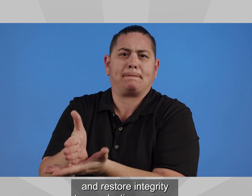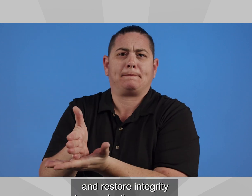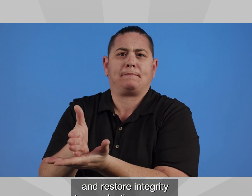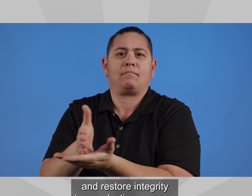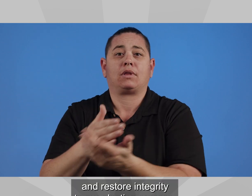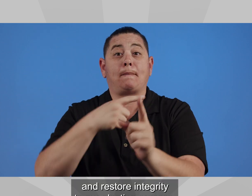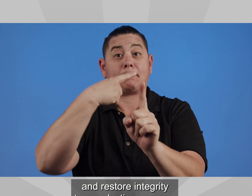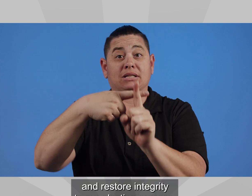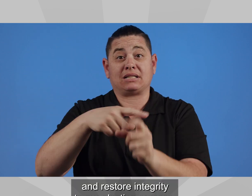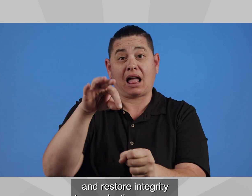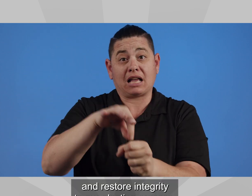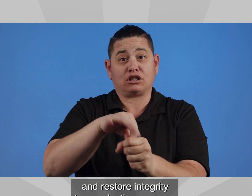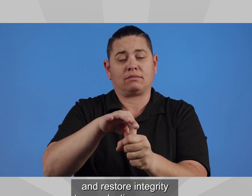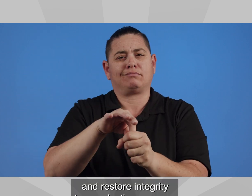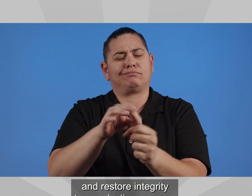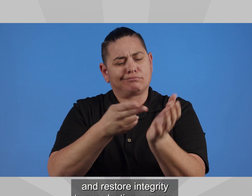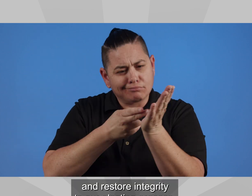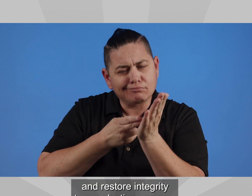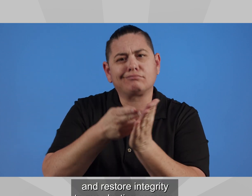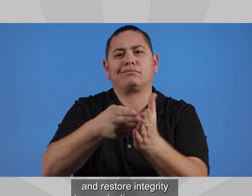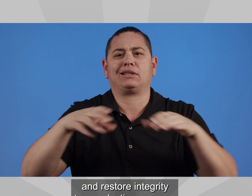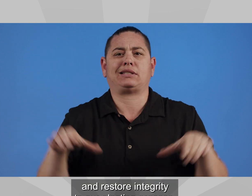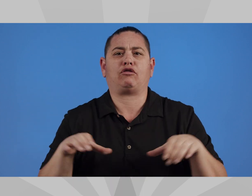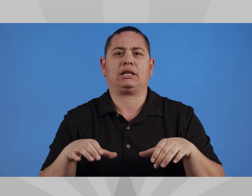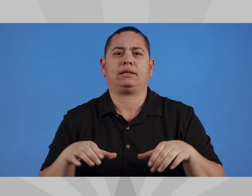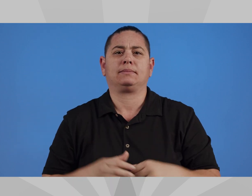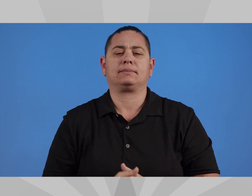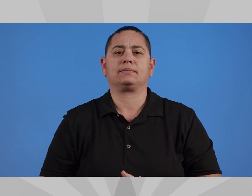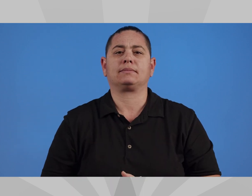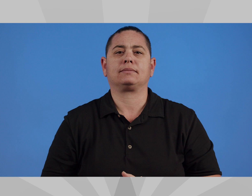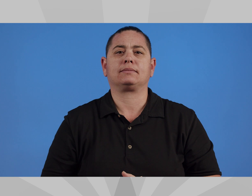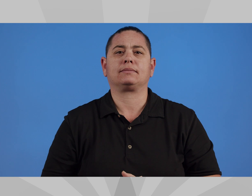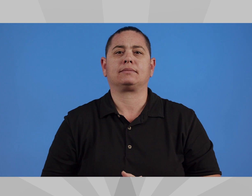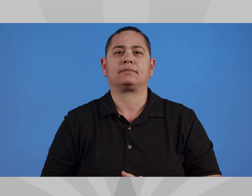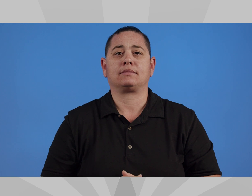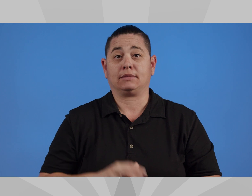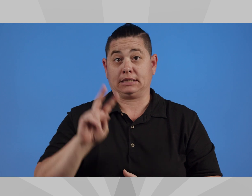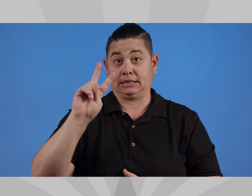and restore integrity to our election process.